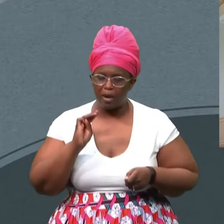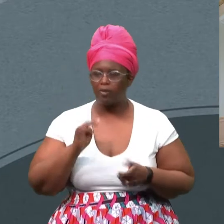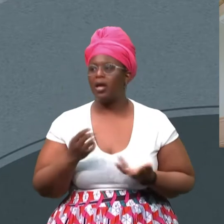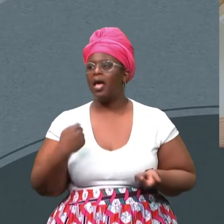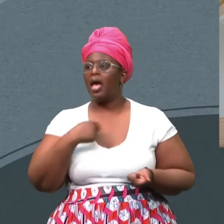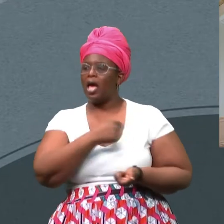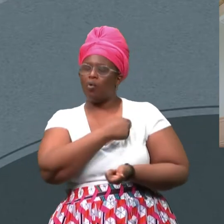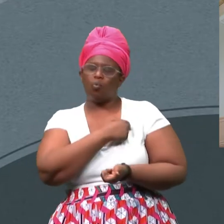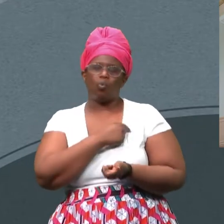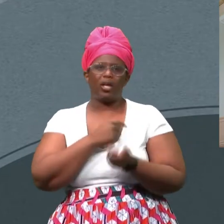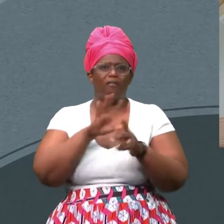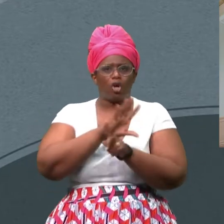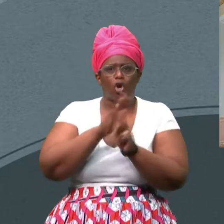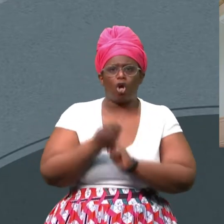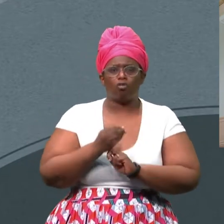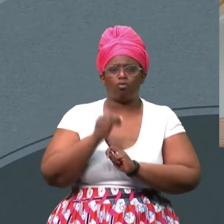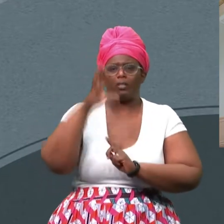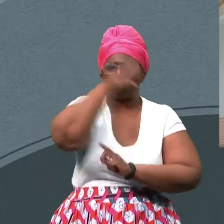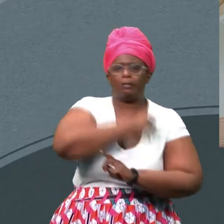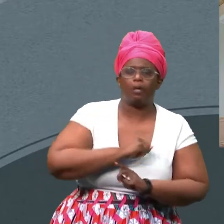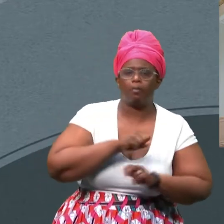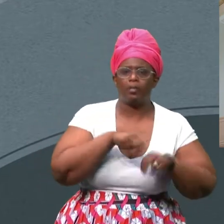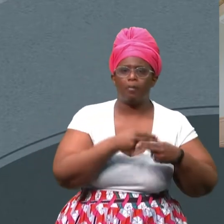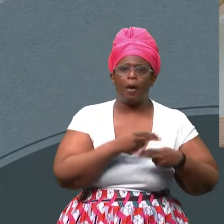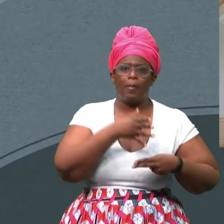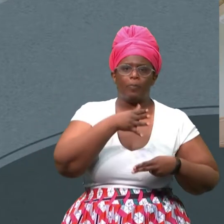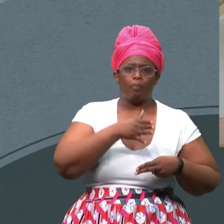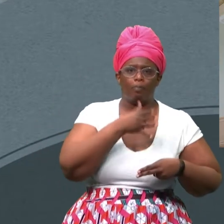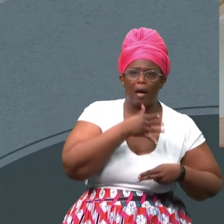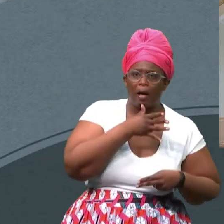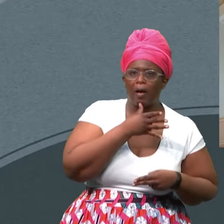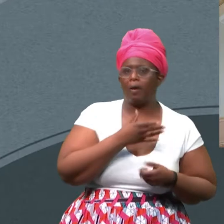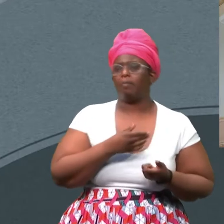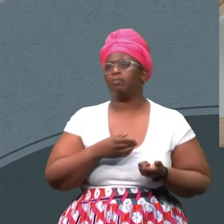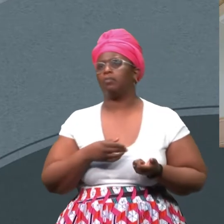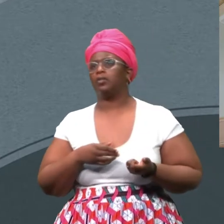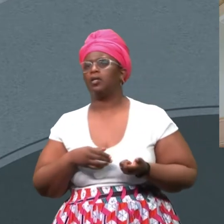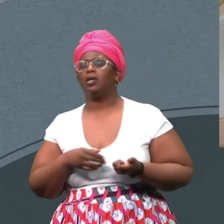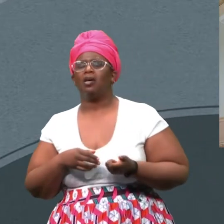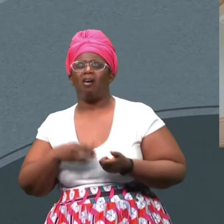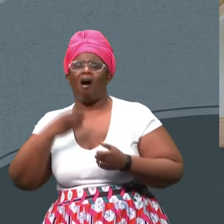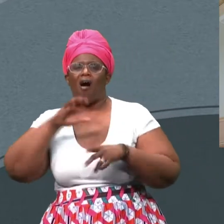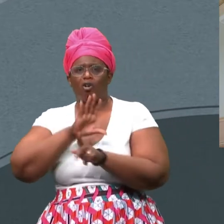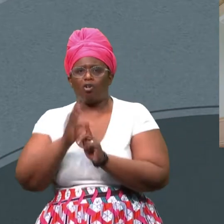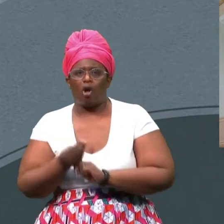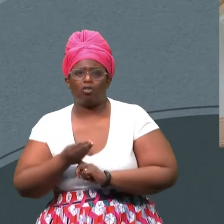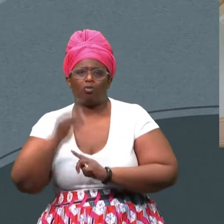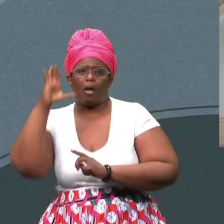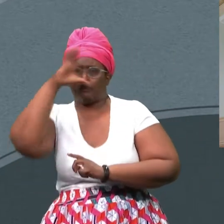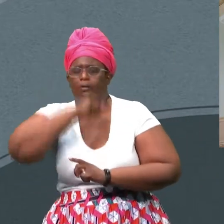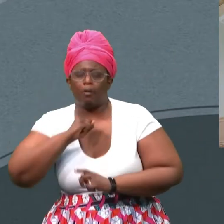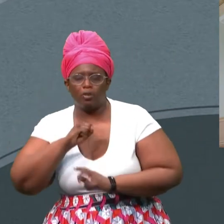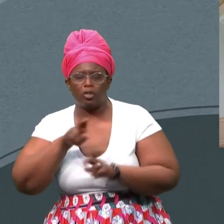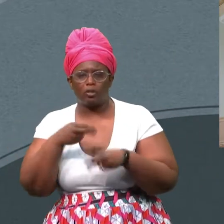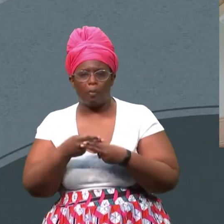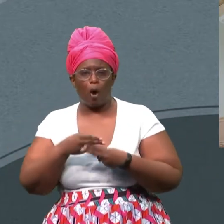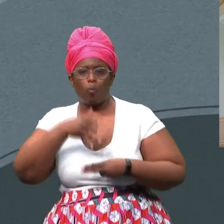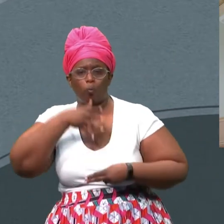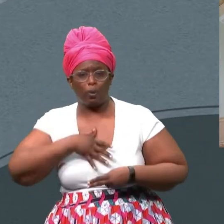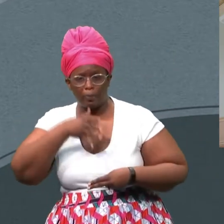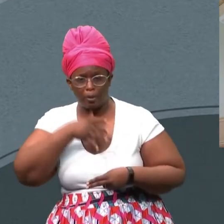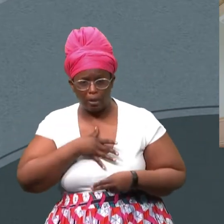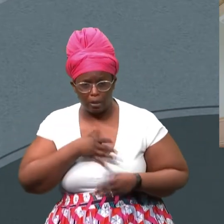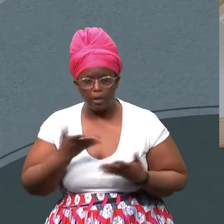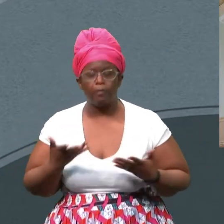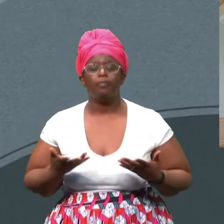about motherhood, cultural assumptions about womanhood, about how we depict Mary. And I want to speak this over some